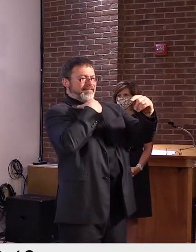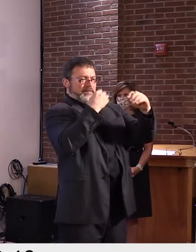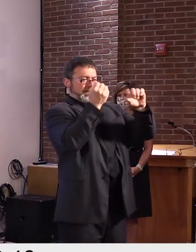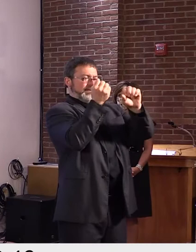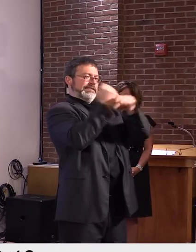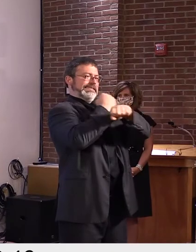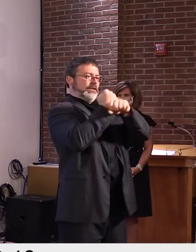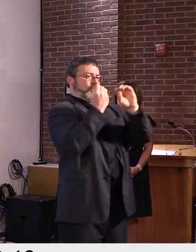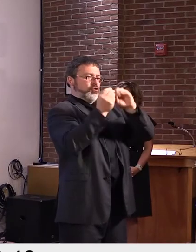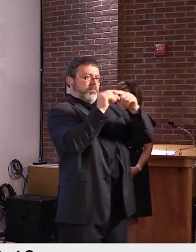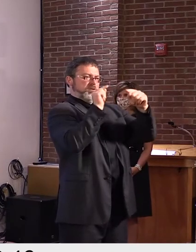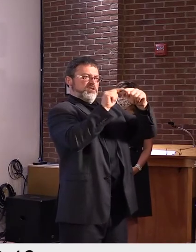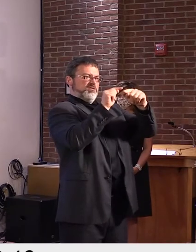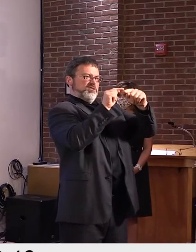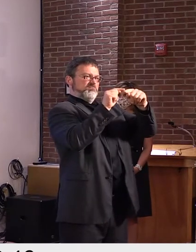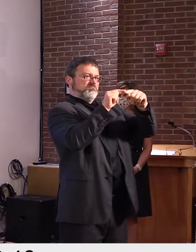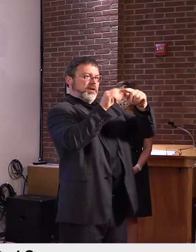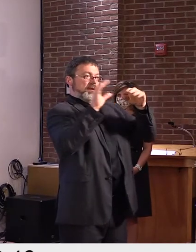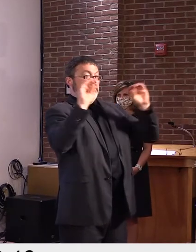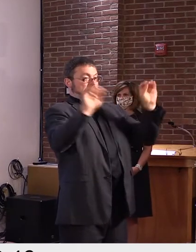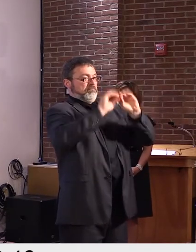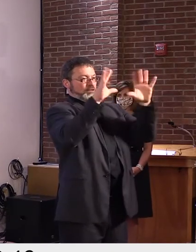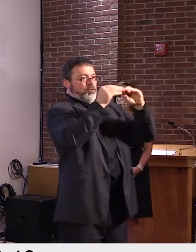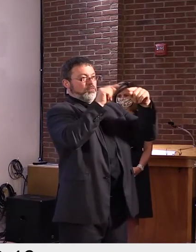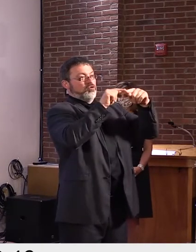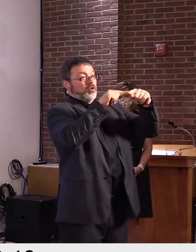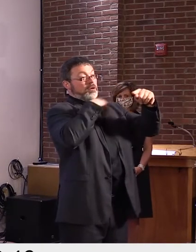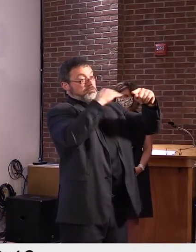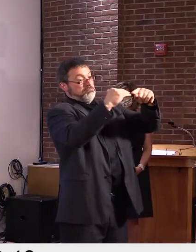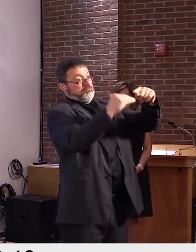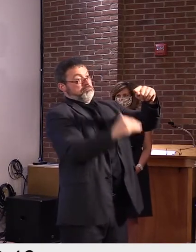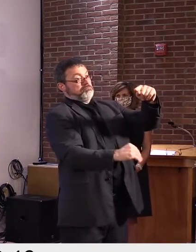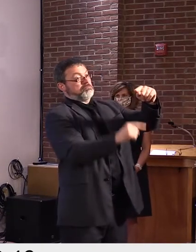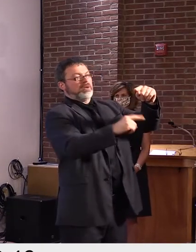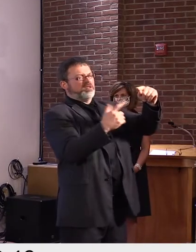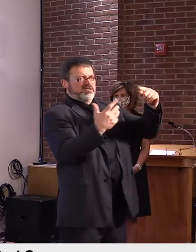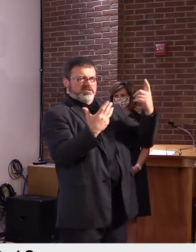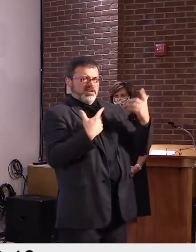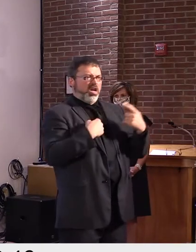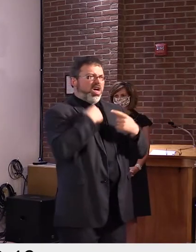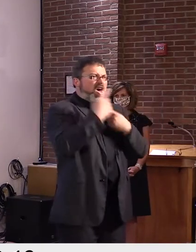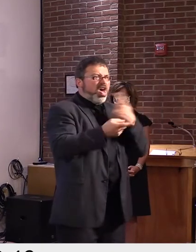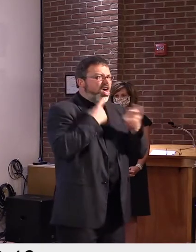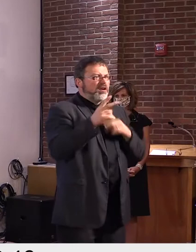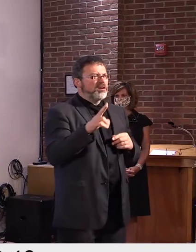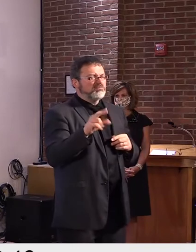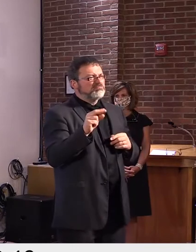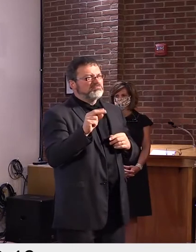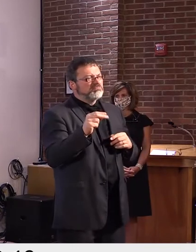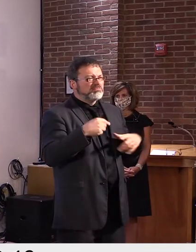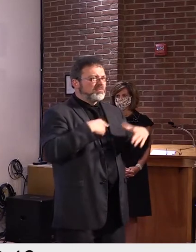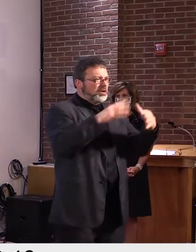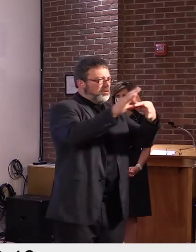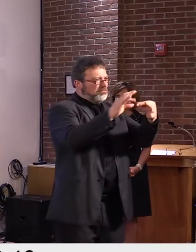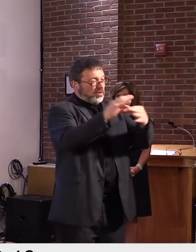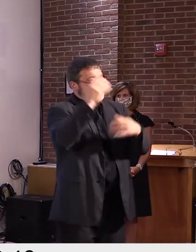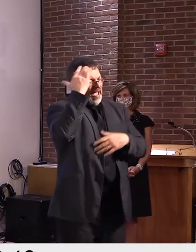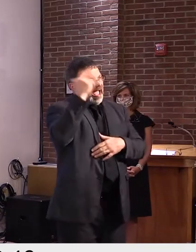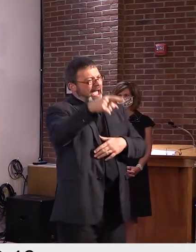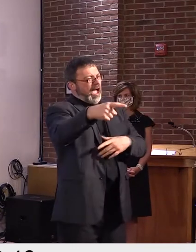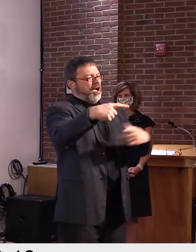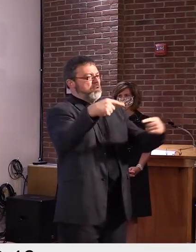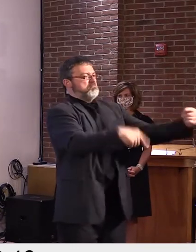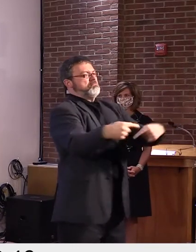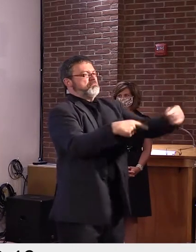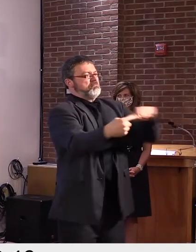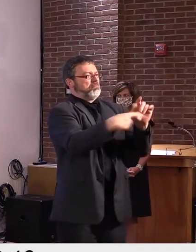So suffice it to say, it's not a large number. Like are below 10? I mean, we're just trying to get it